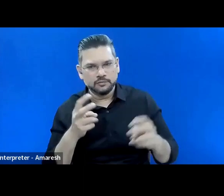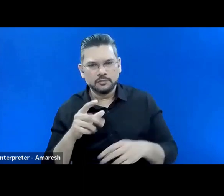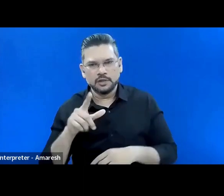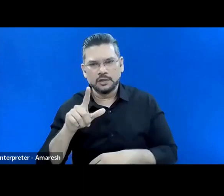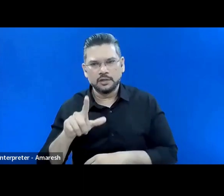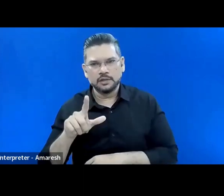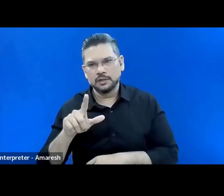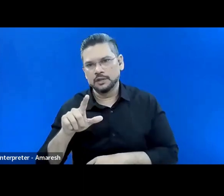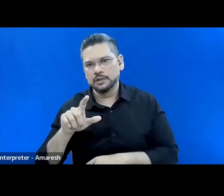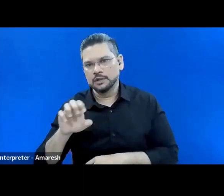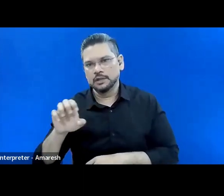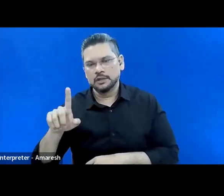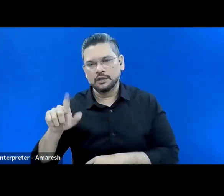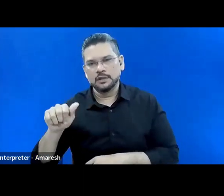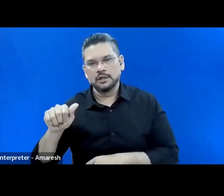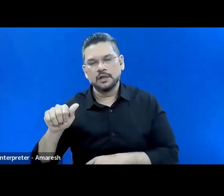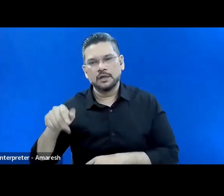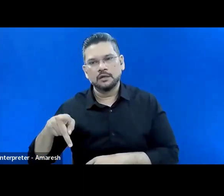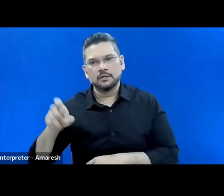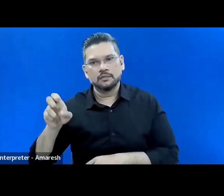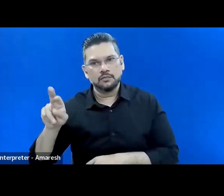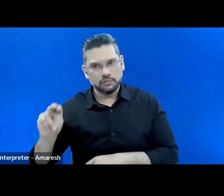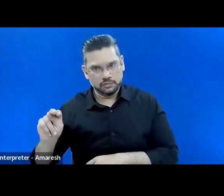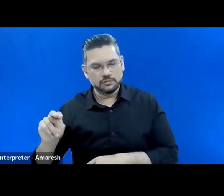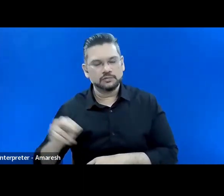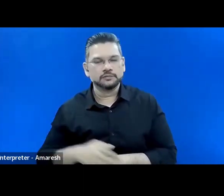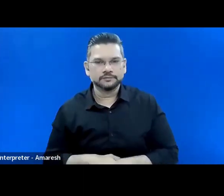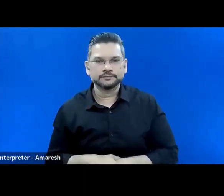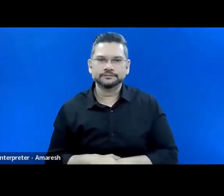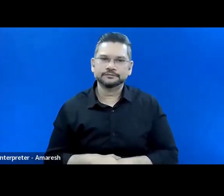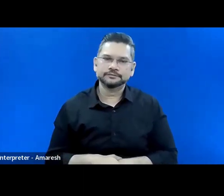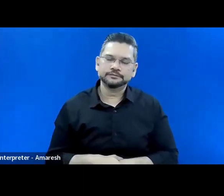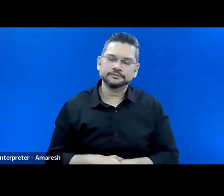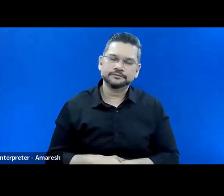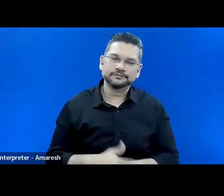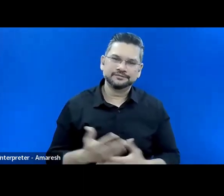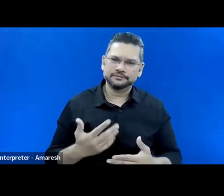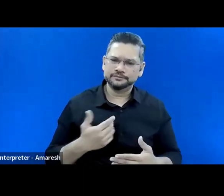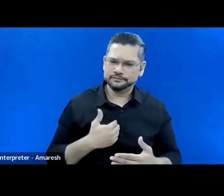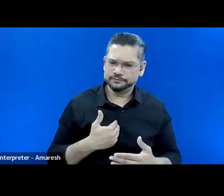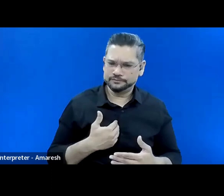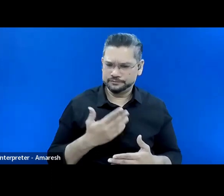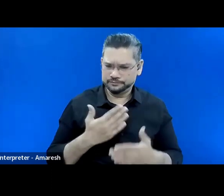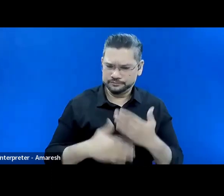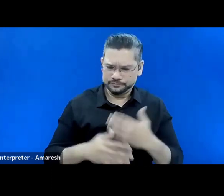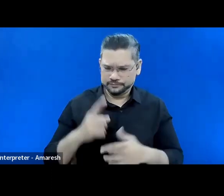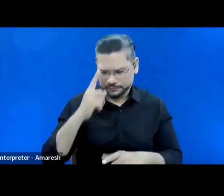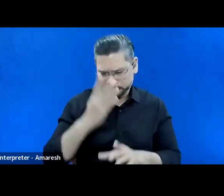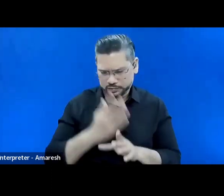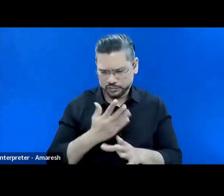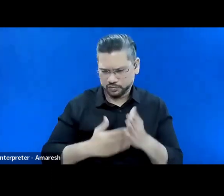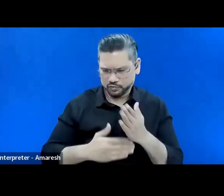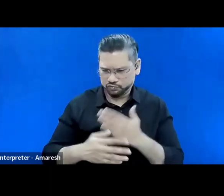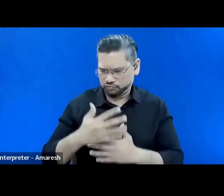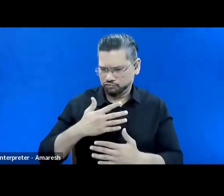As young people with psychosocial disabilities, we have no access to livelihood opportunities and employment opportunities,